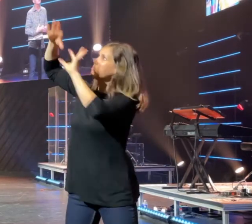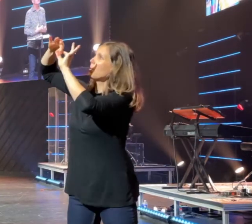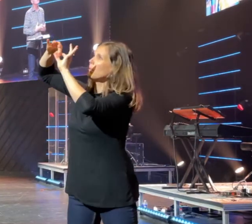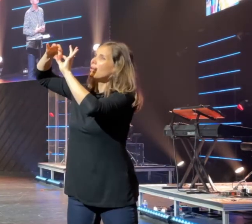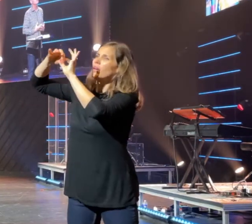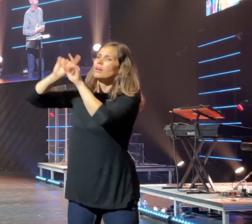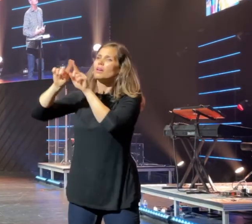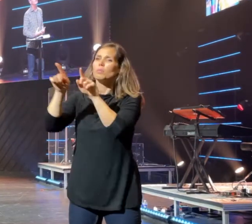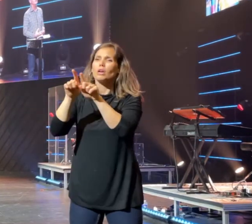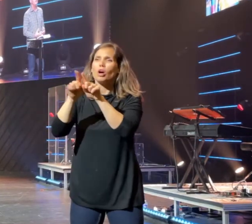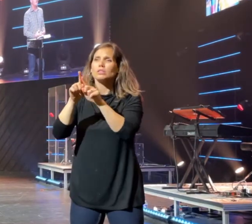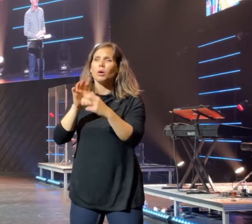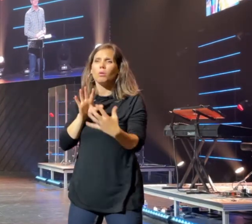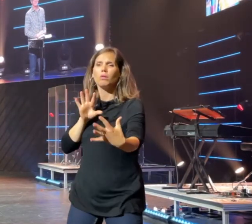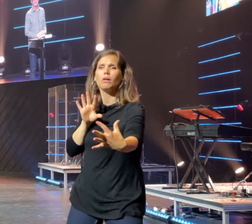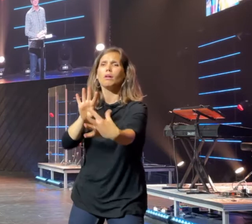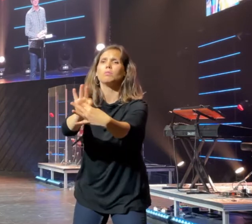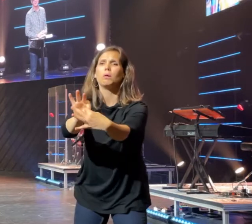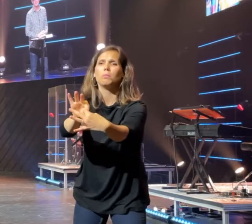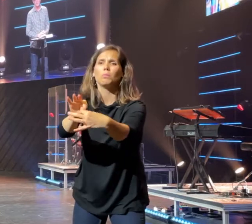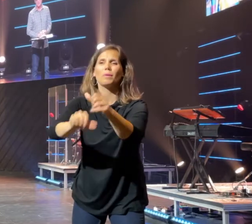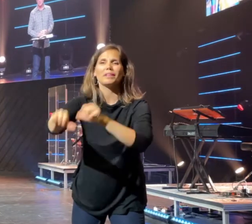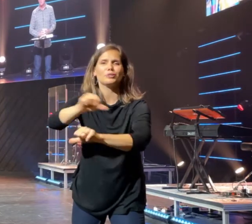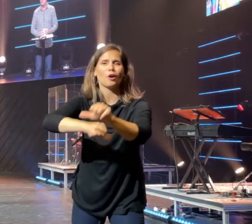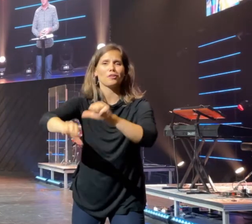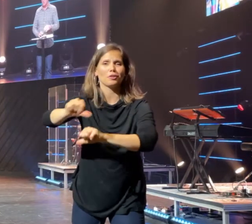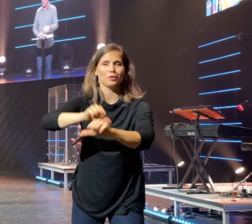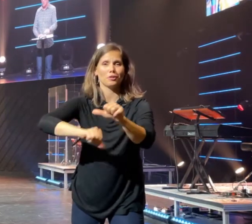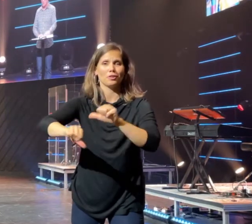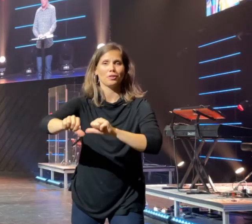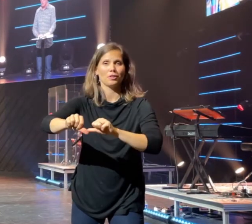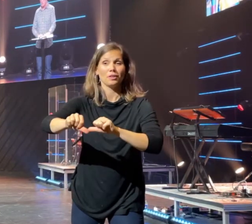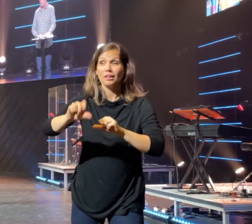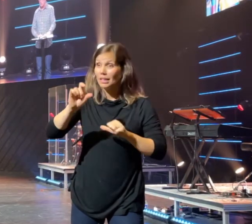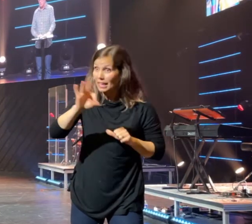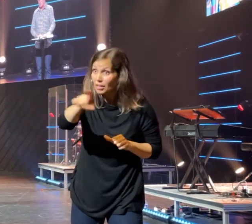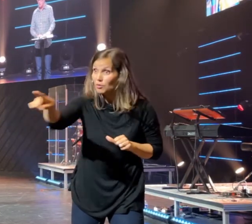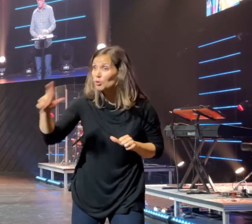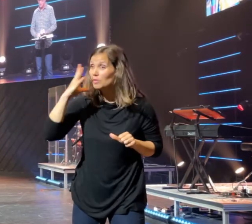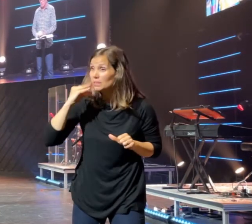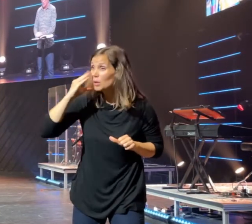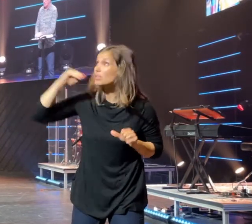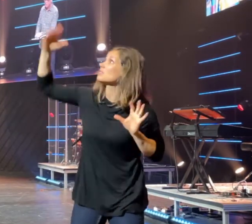Those who have been truly reconciled to God through Christ have been